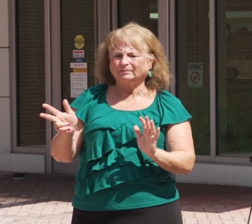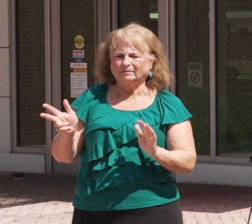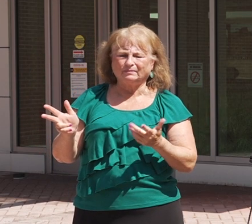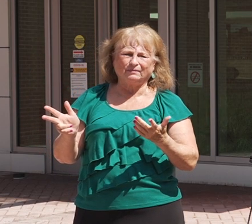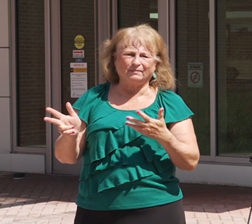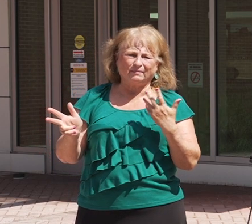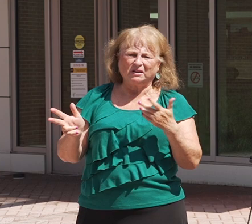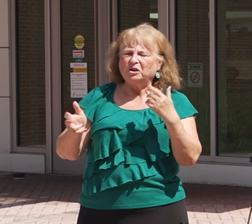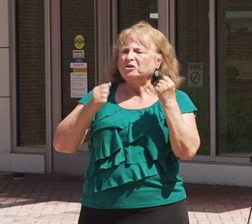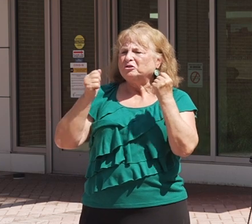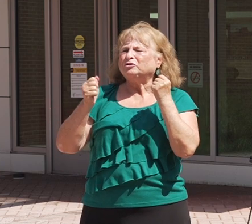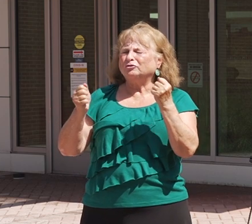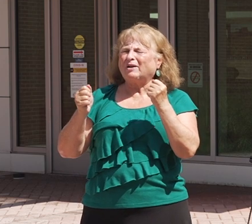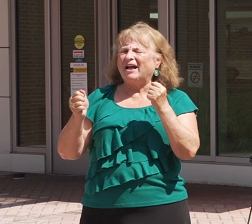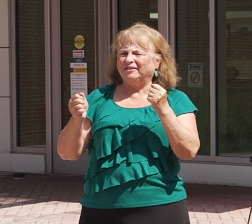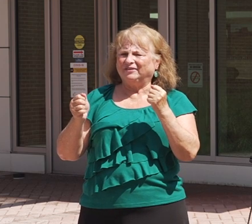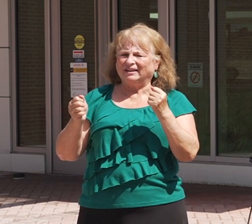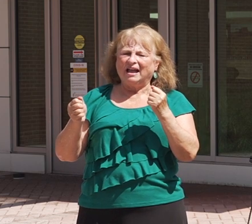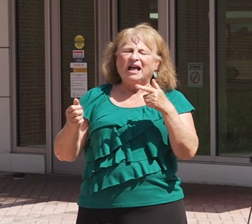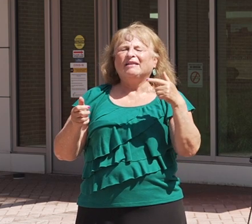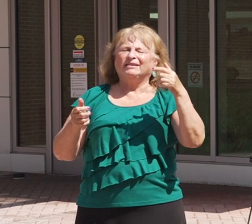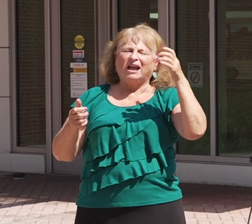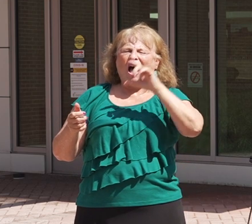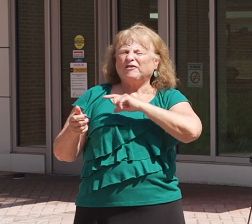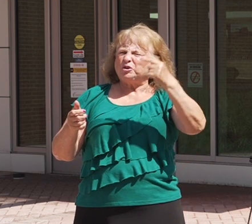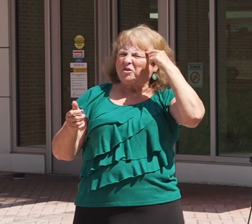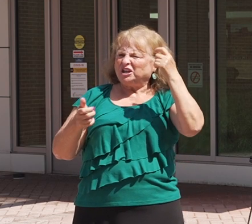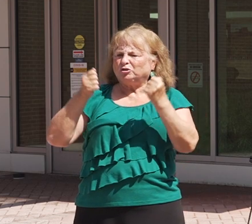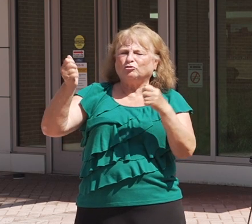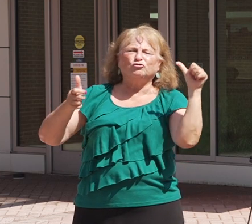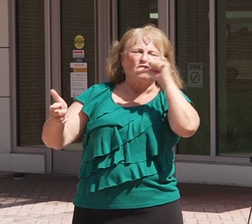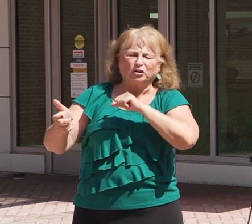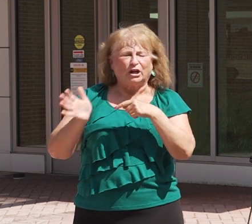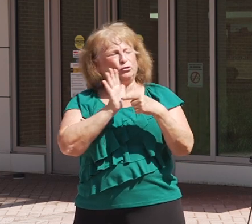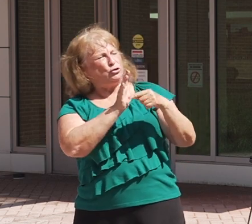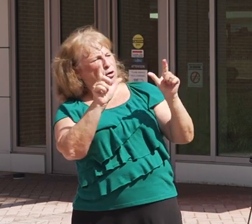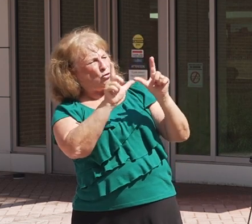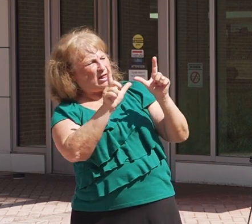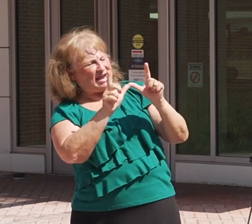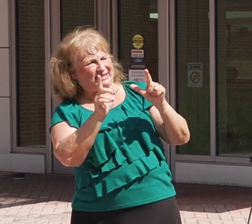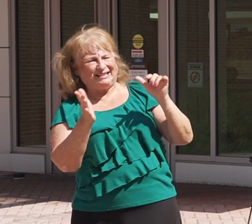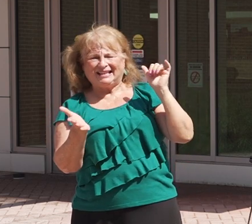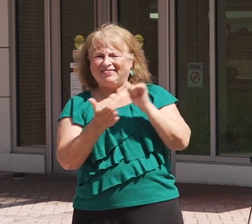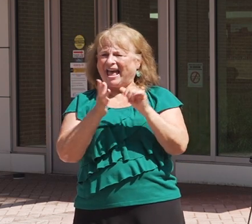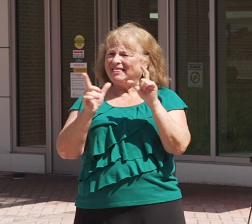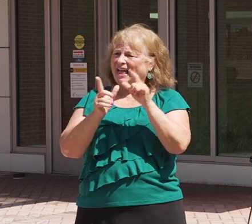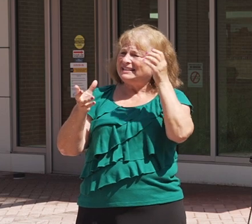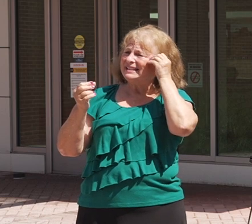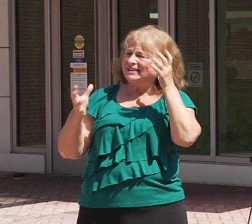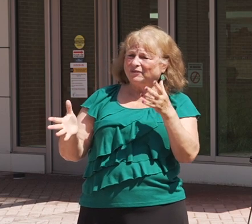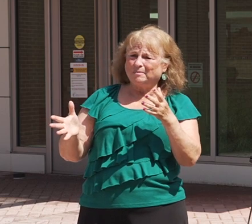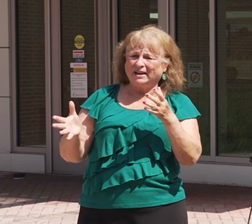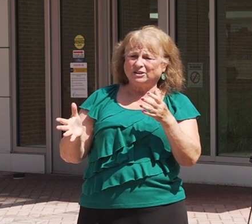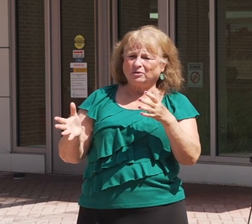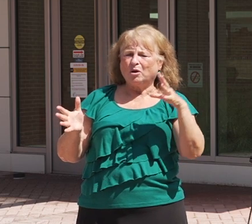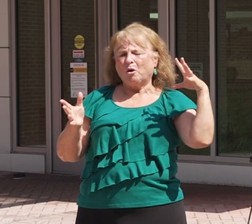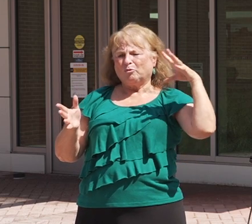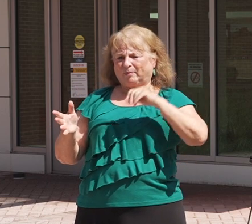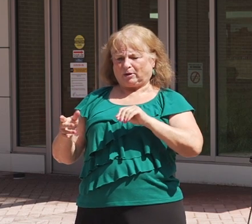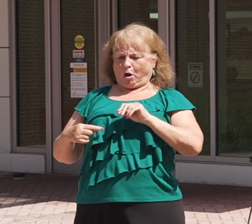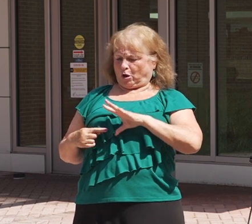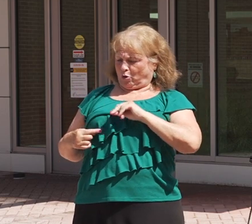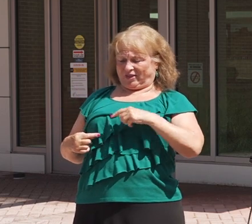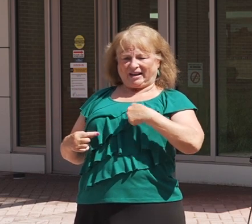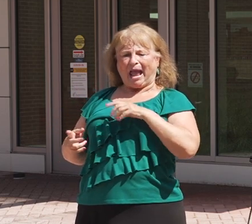the officer says you're driving drunk, and you show your license. That license information is going to be caught on their